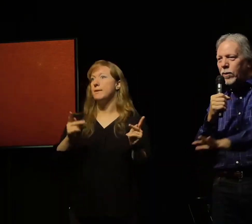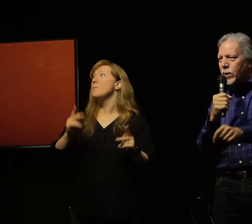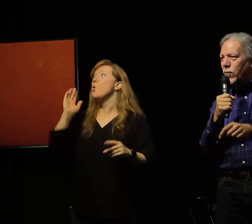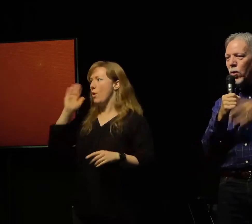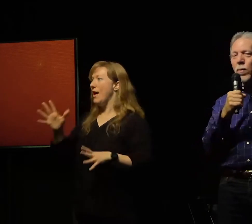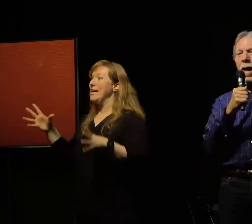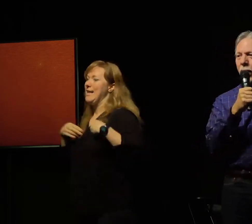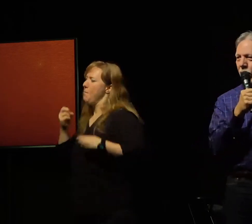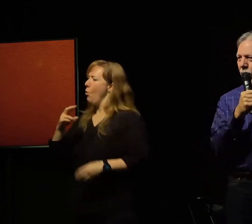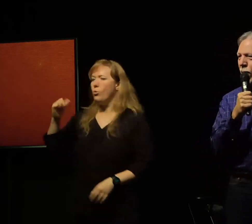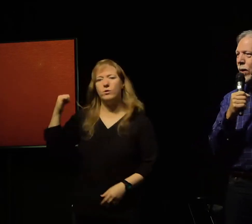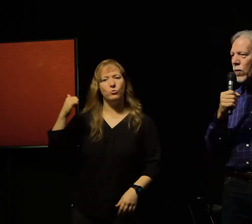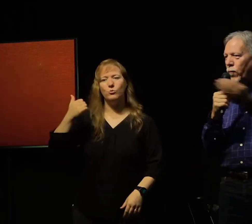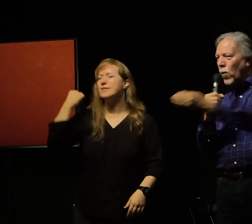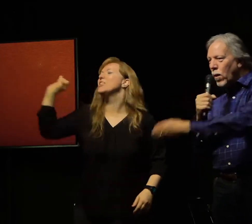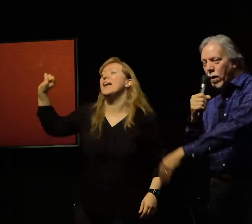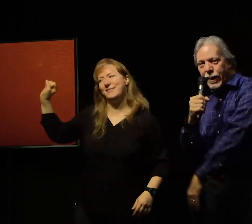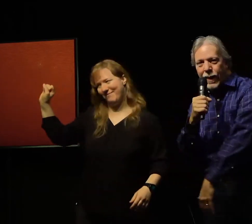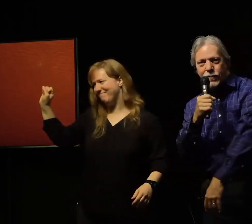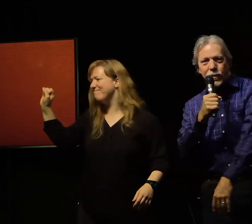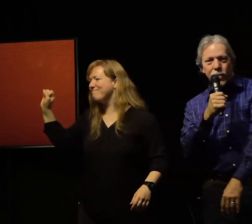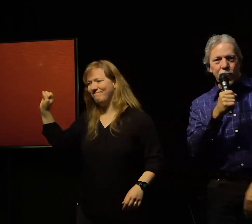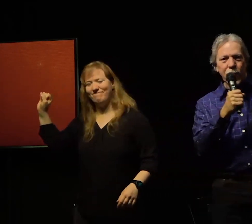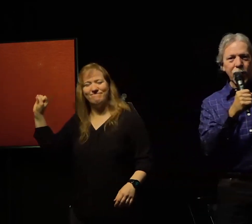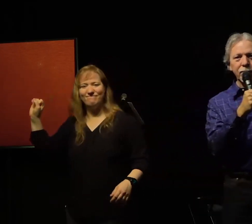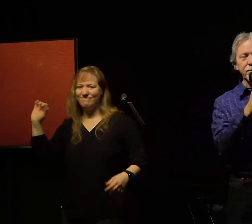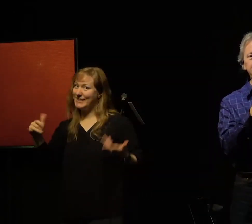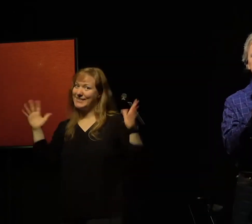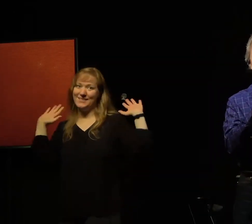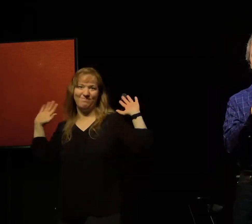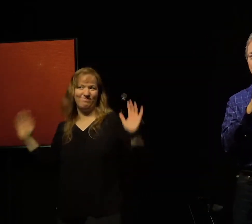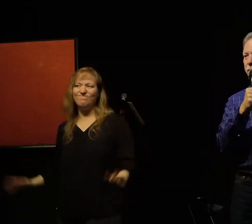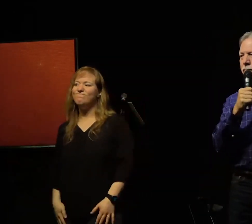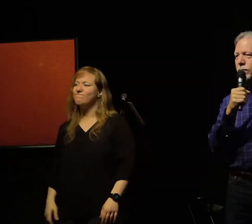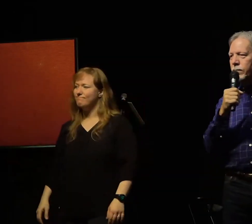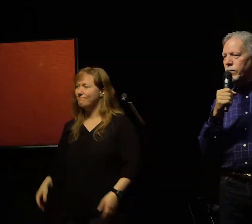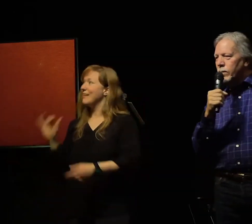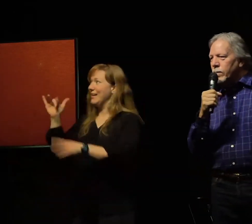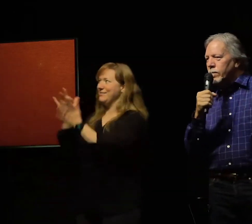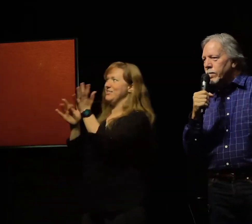he walks in a room, they're either for or against.